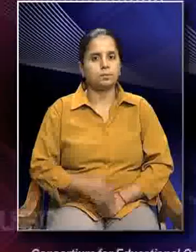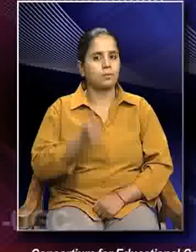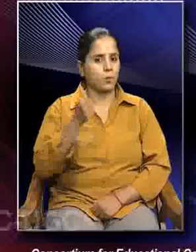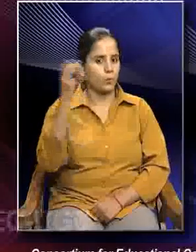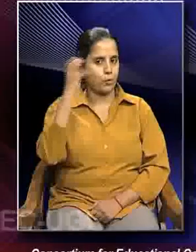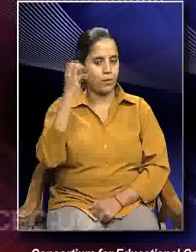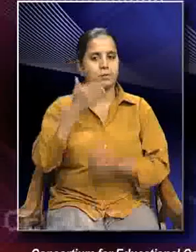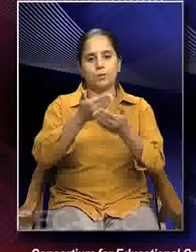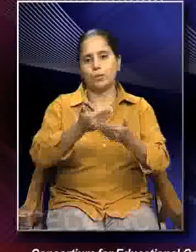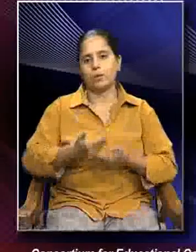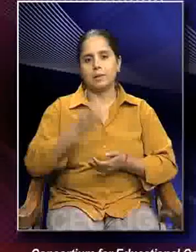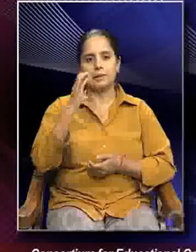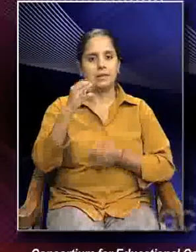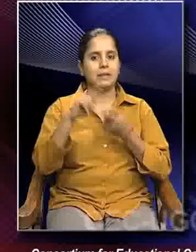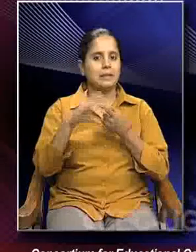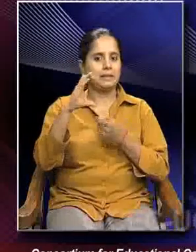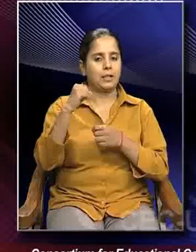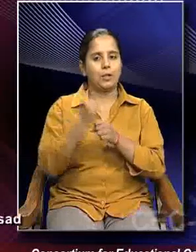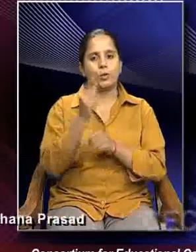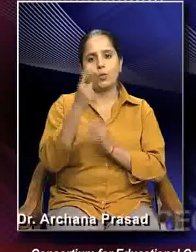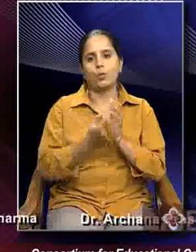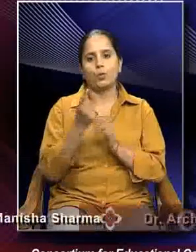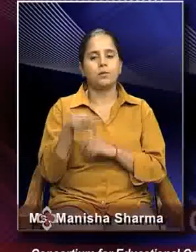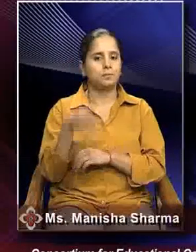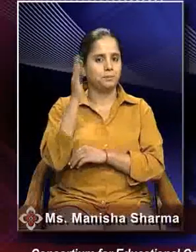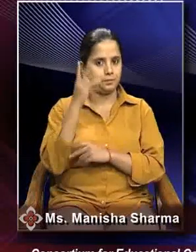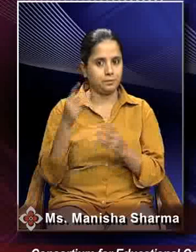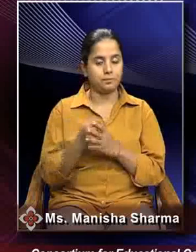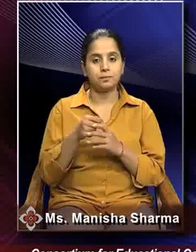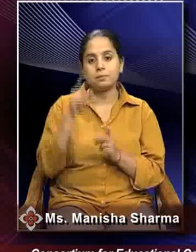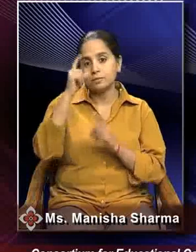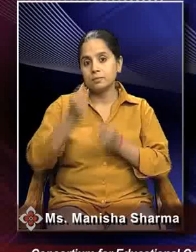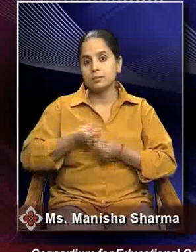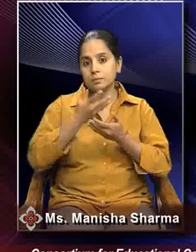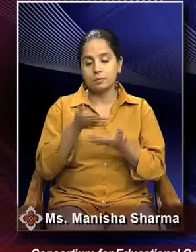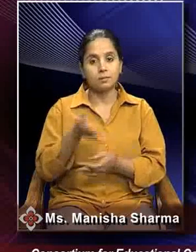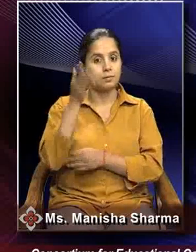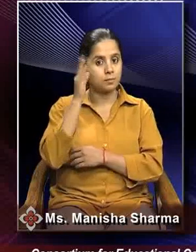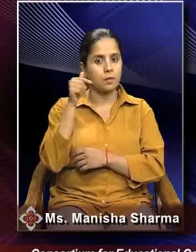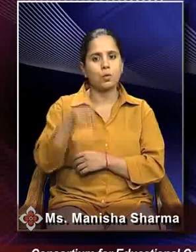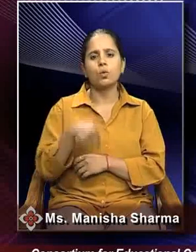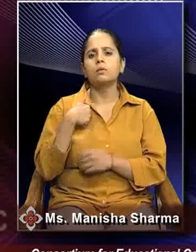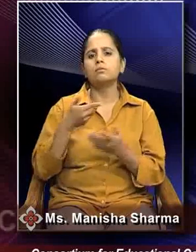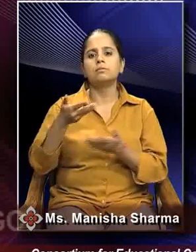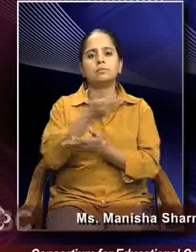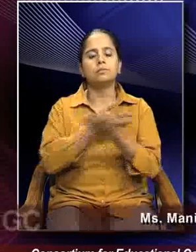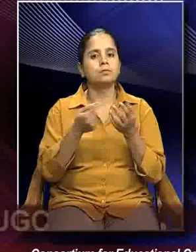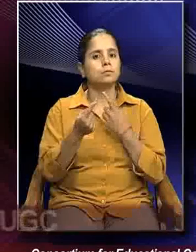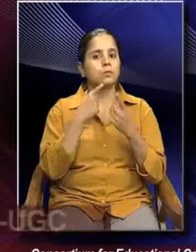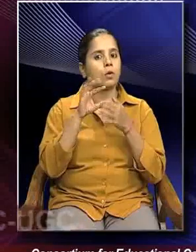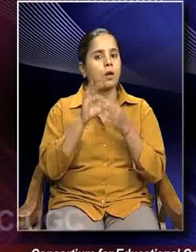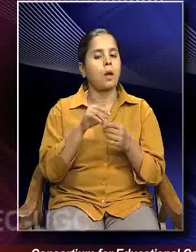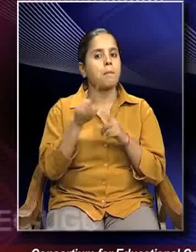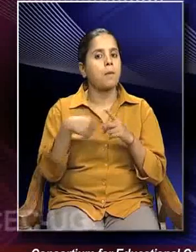afternoon and welcome to CEC Gurukul lecture. In the series on symbolic expression, in today's discussion, we are going to